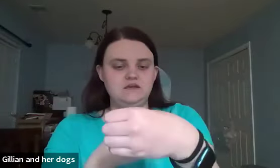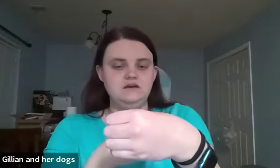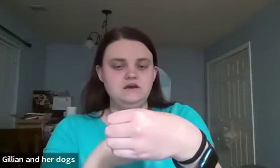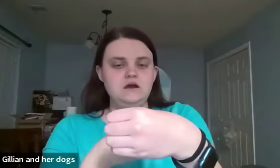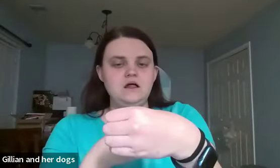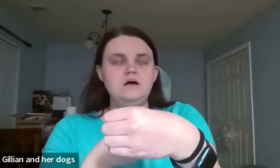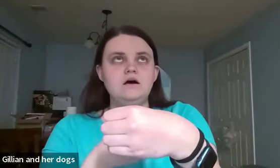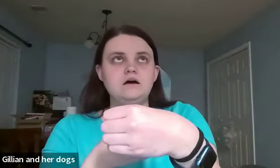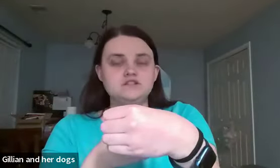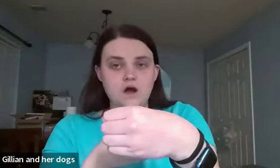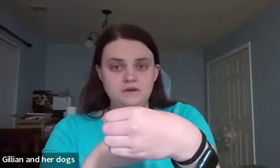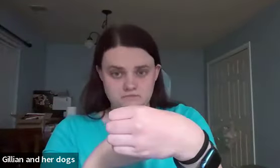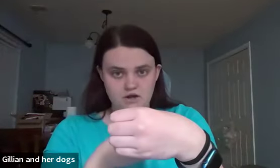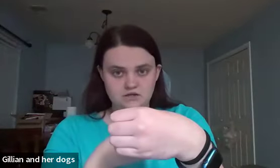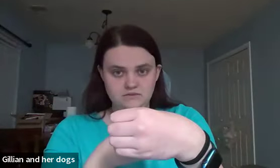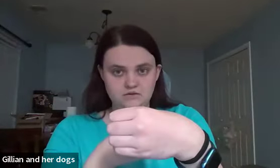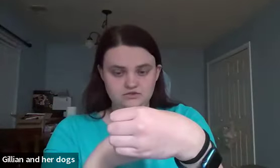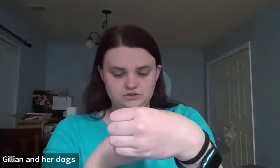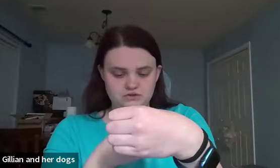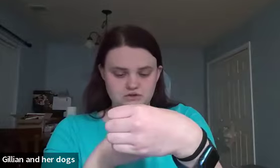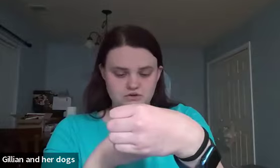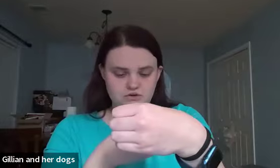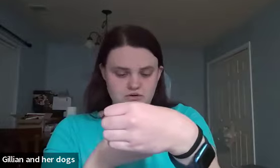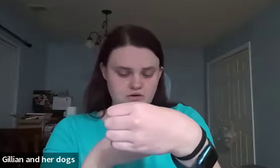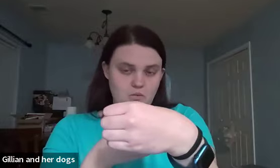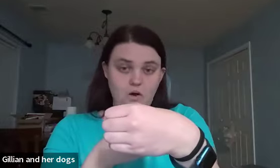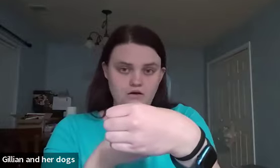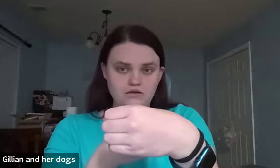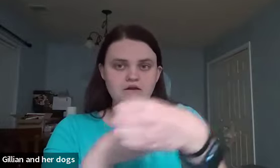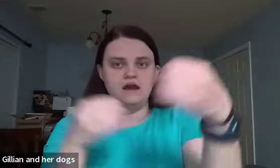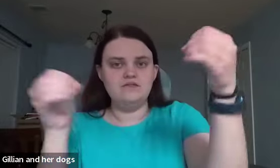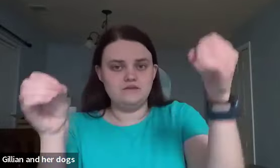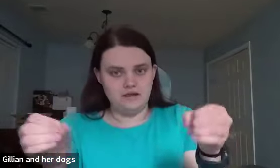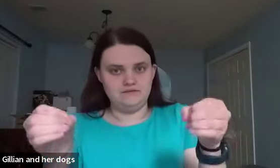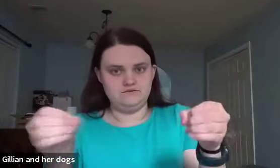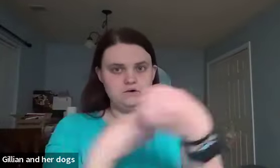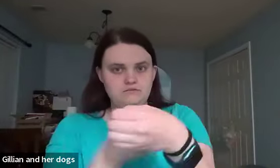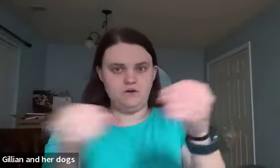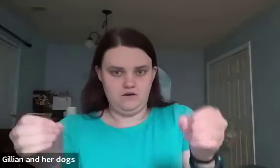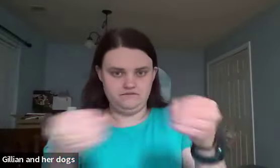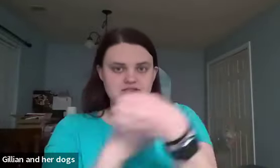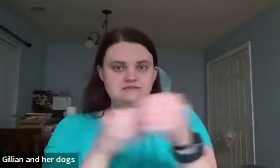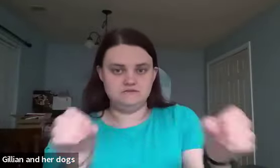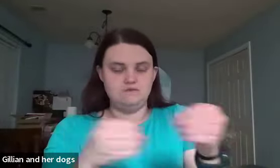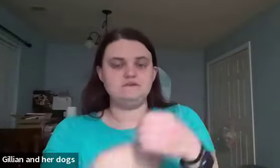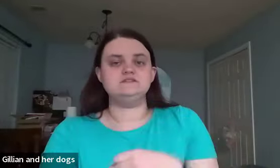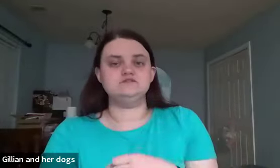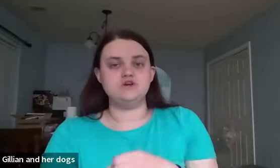the top and bottom wall, and then the right and left wall. Office, office.